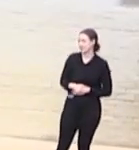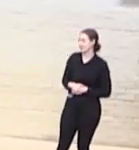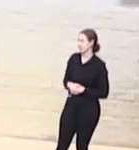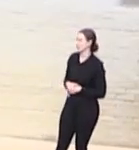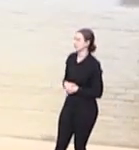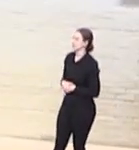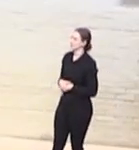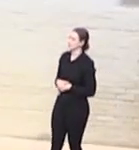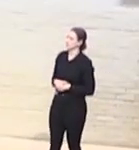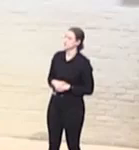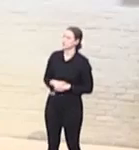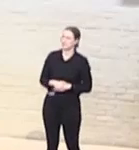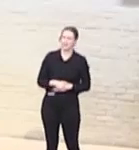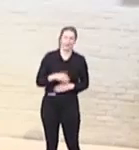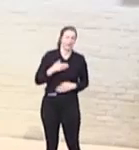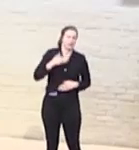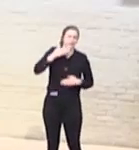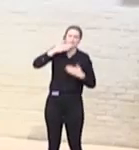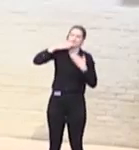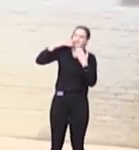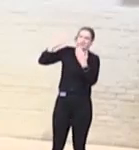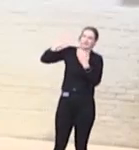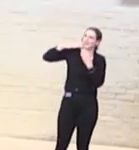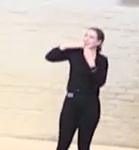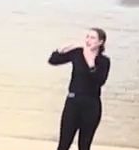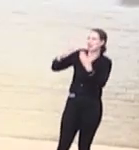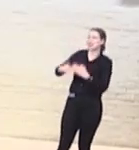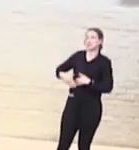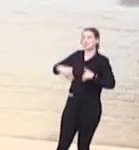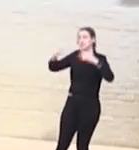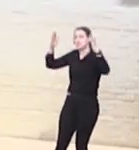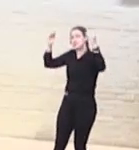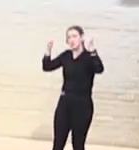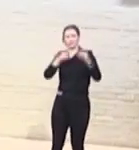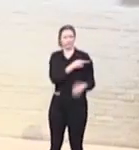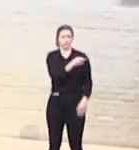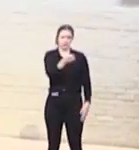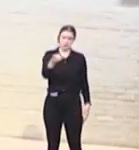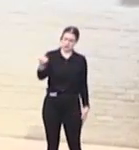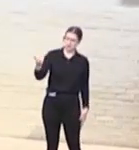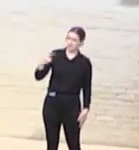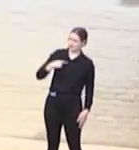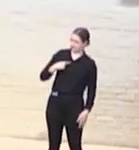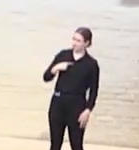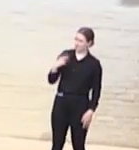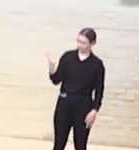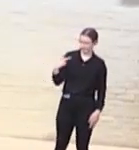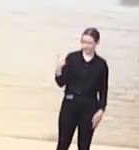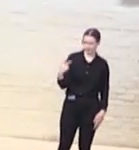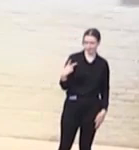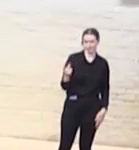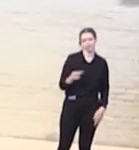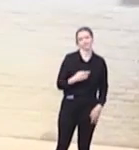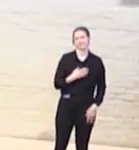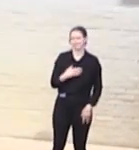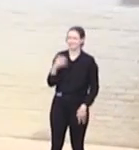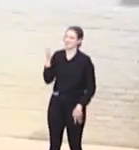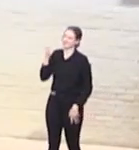hope. I'm so grateful. There's hope for you and me. Oh,